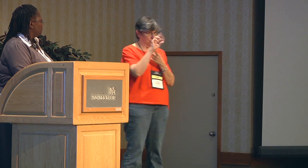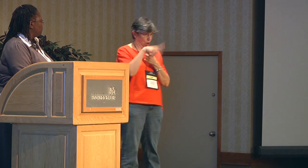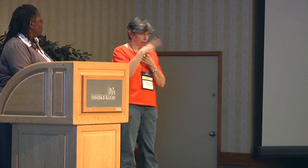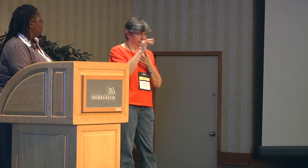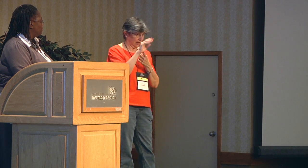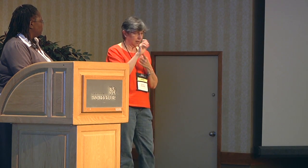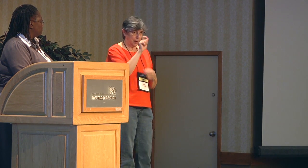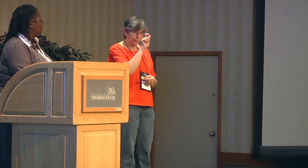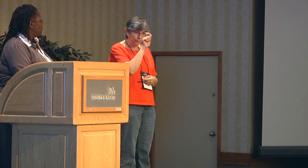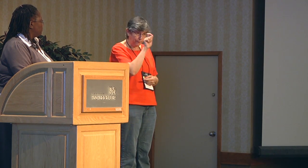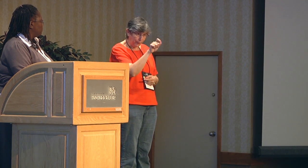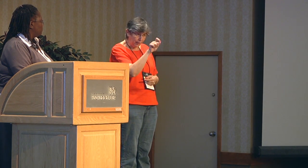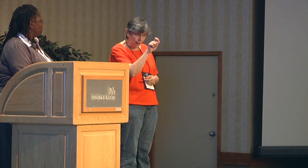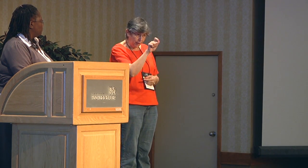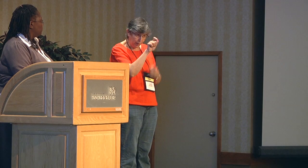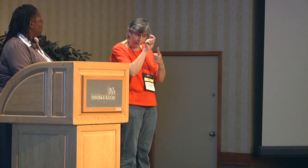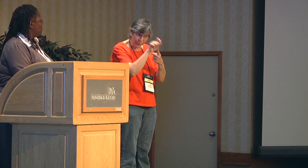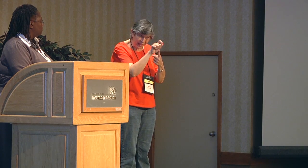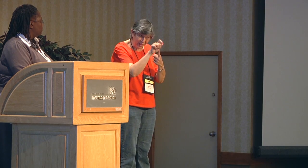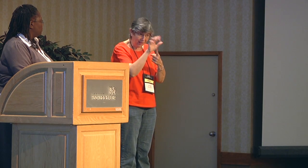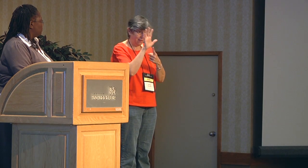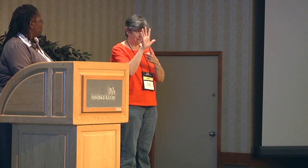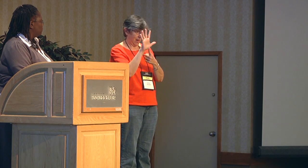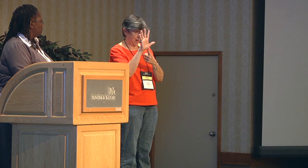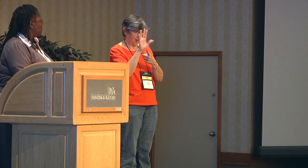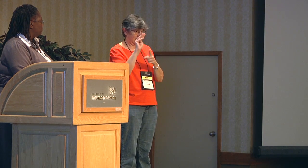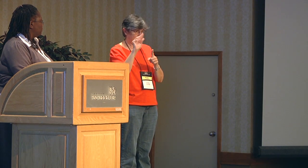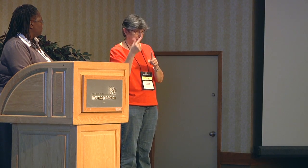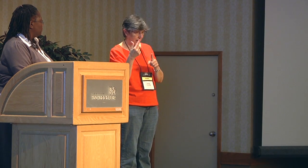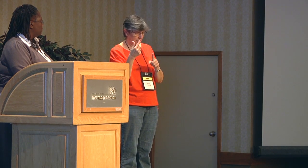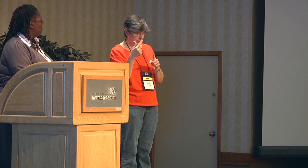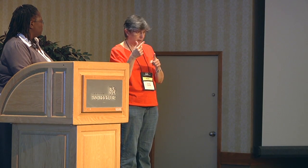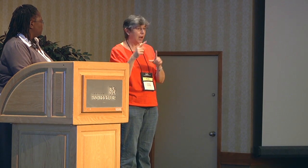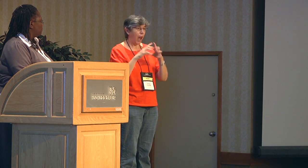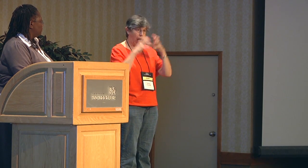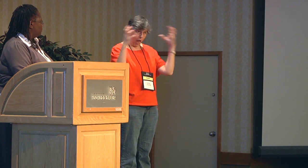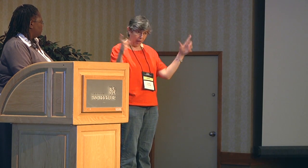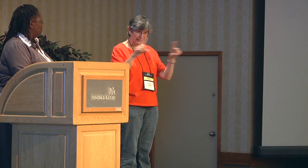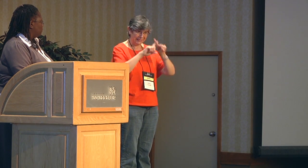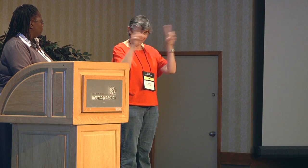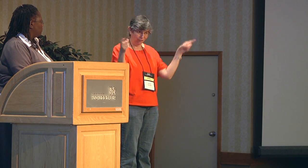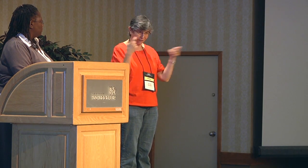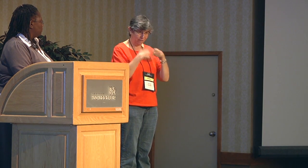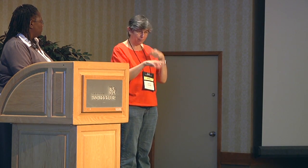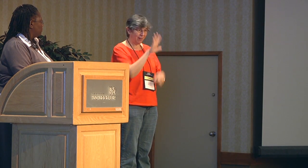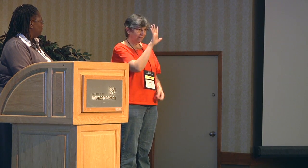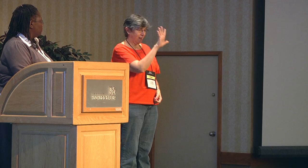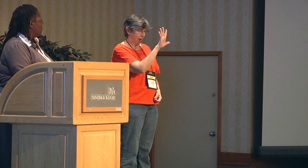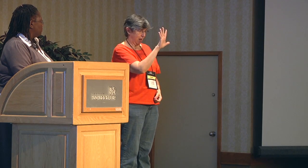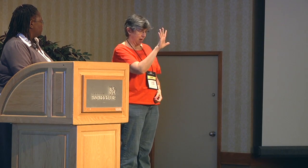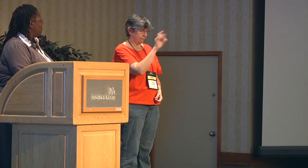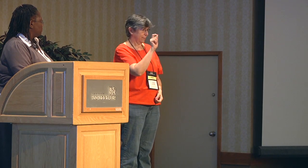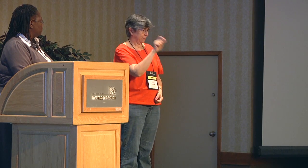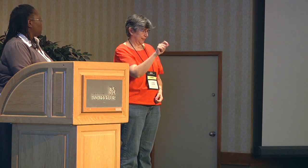it was very interesting that what the actual problem was, the morphine diagnosis, or the morphine